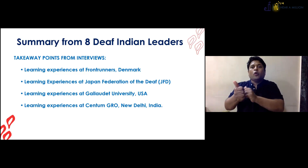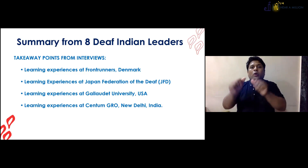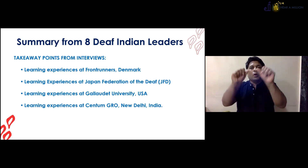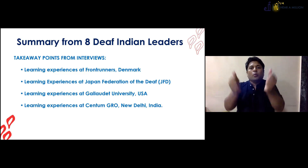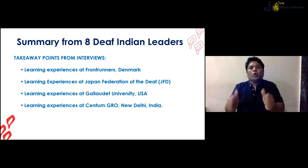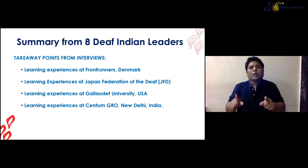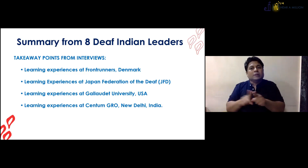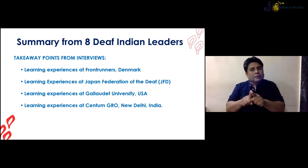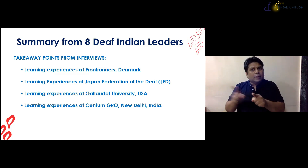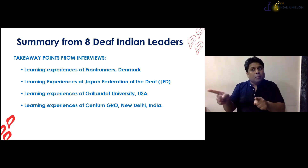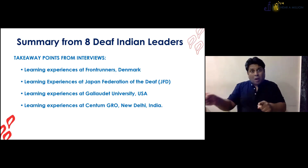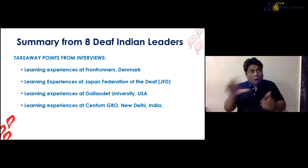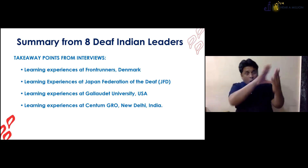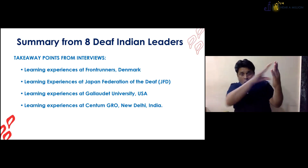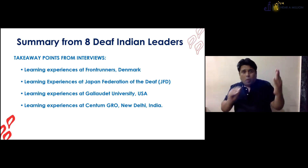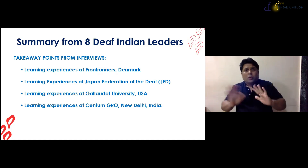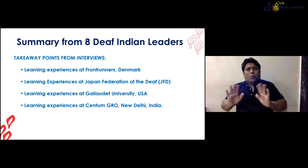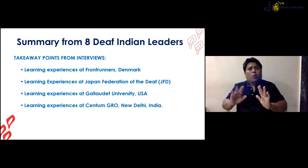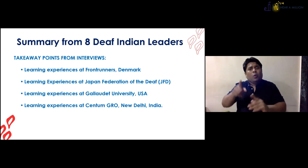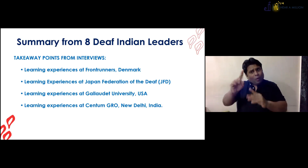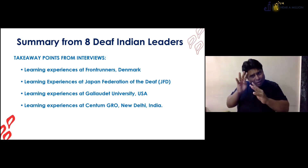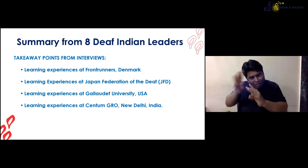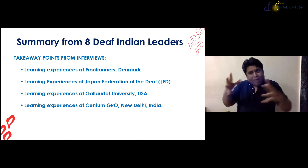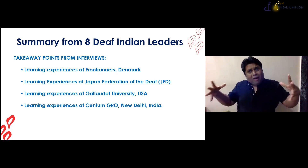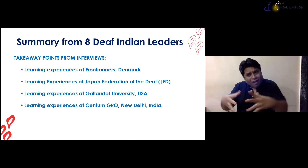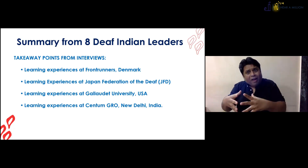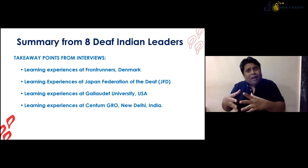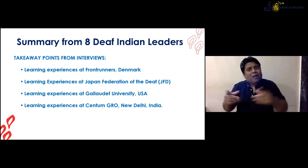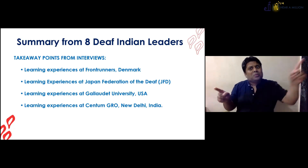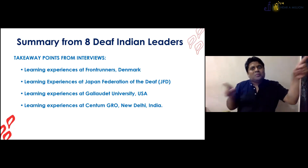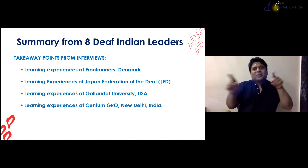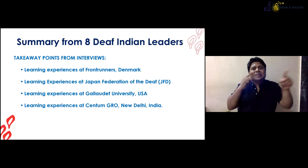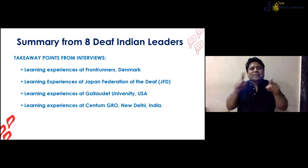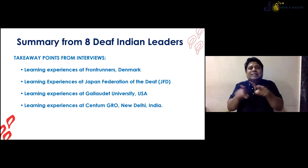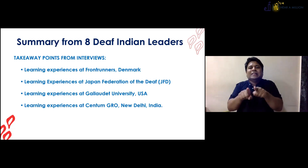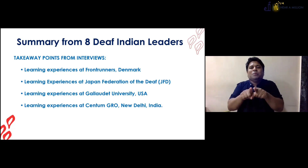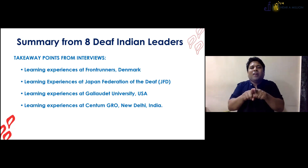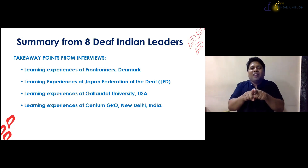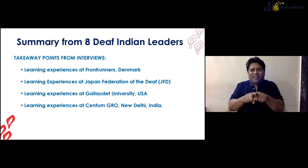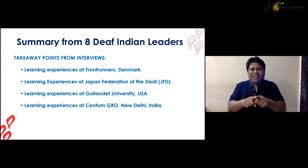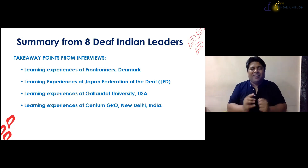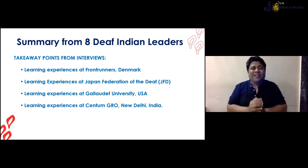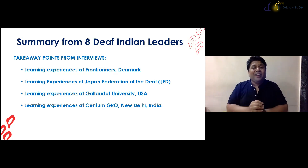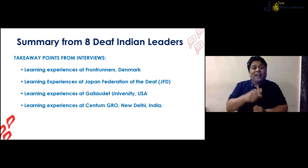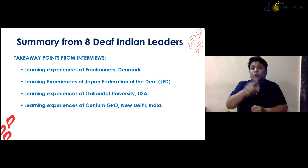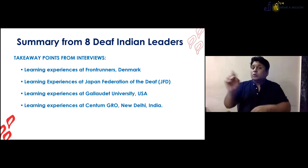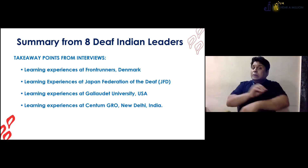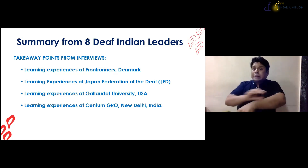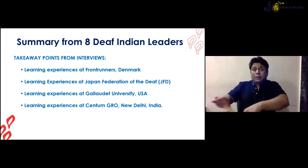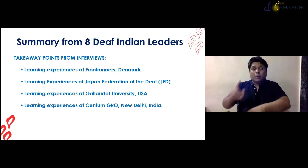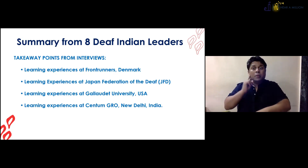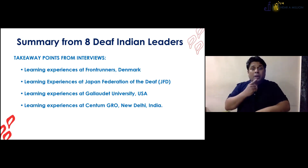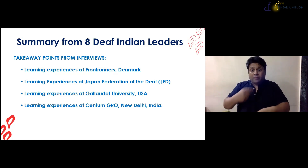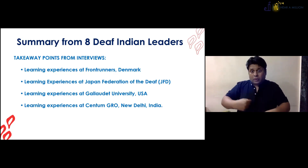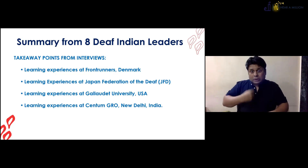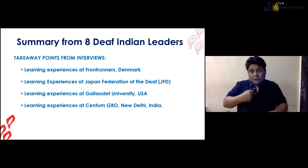Coming to the last point, it was Centum GRO. They also have their own model, like how they did function.